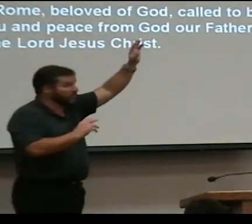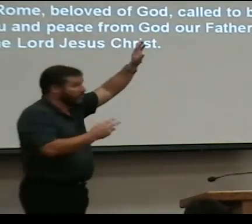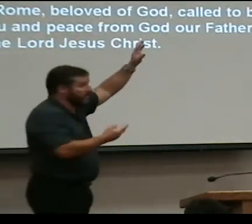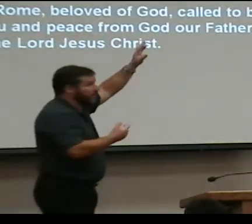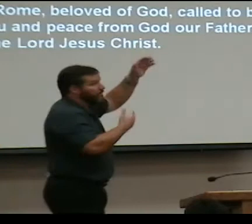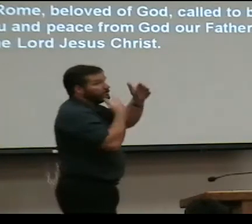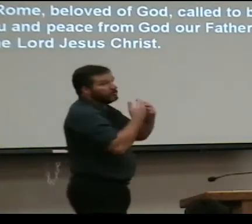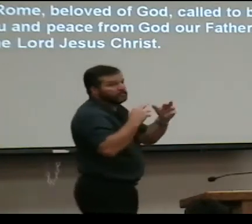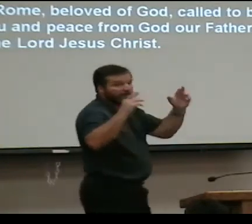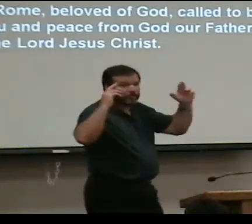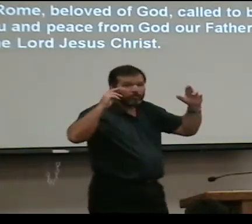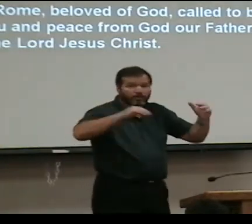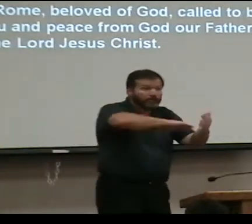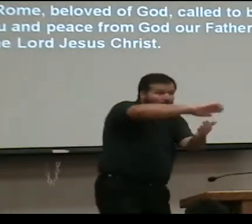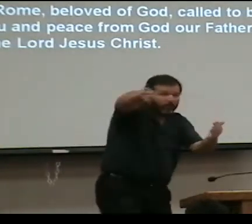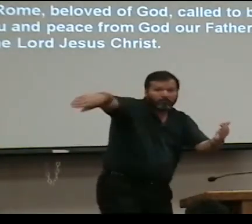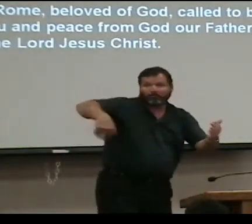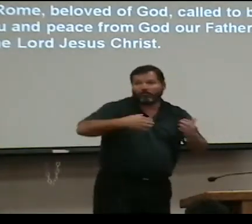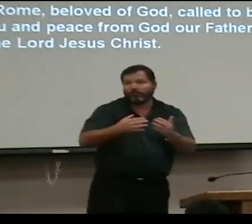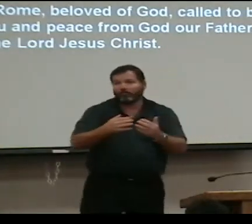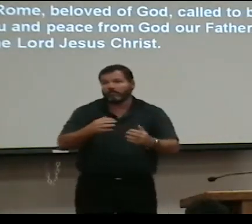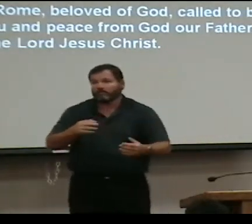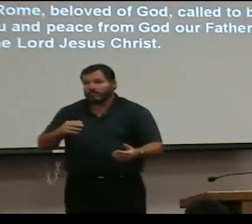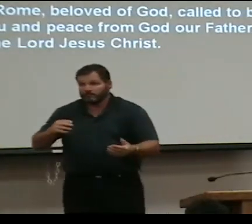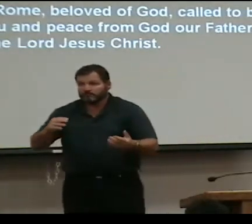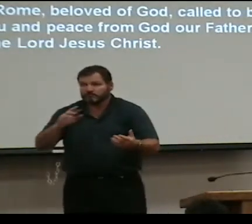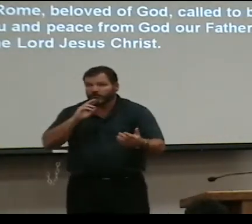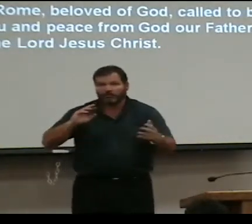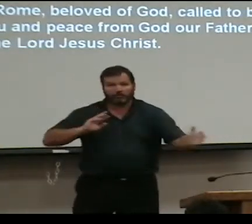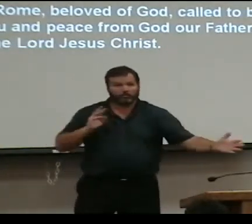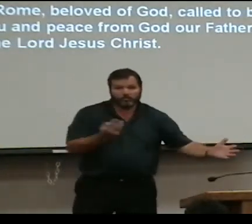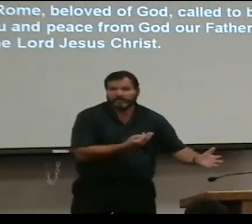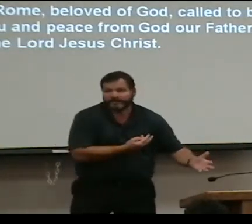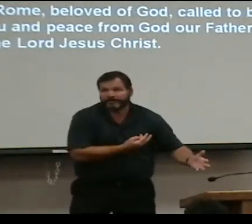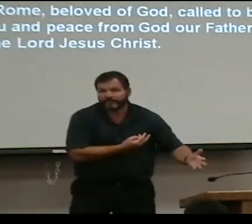Are we? Yes. I hope all of you realize that we.